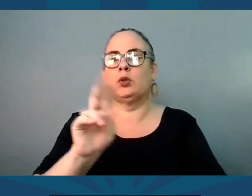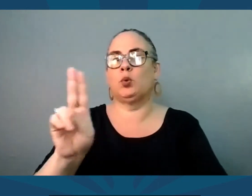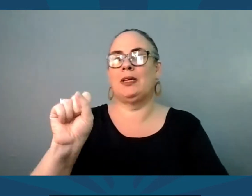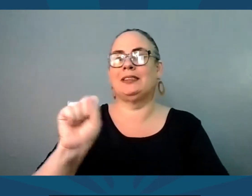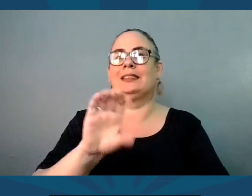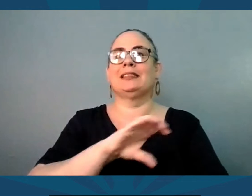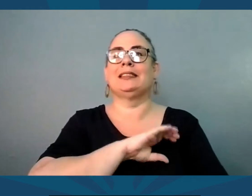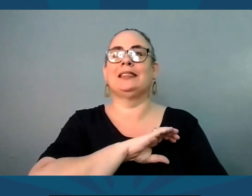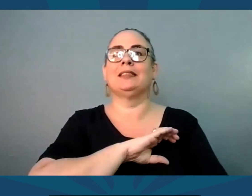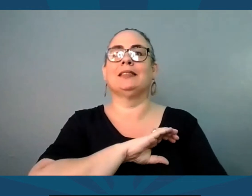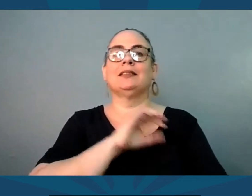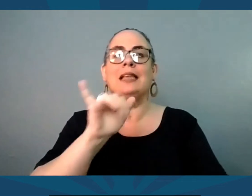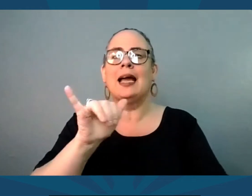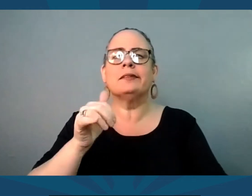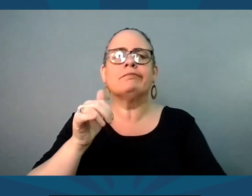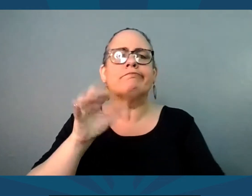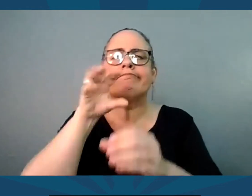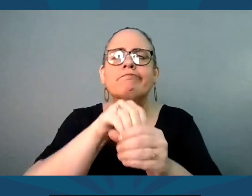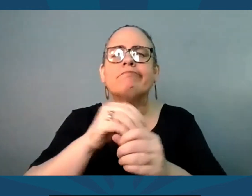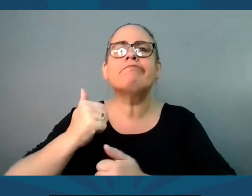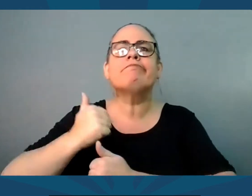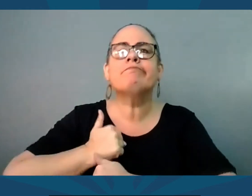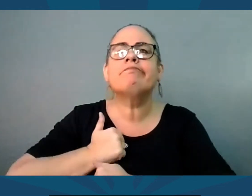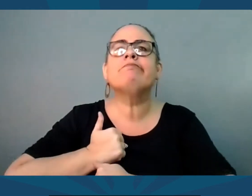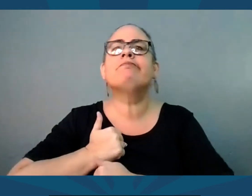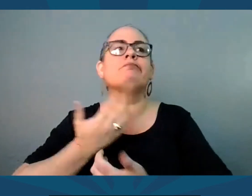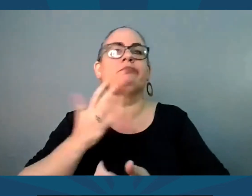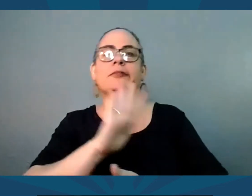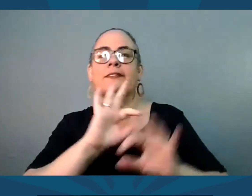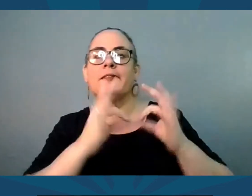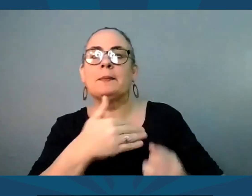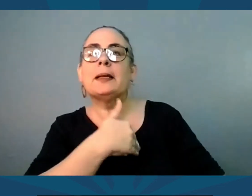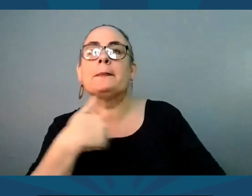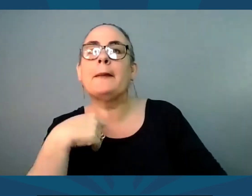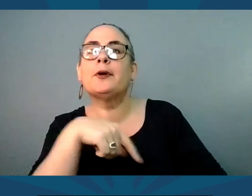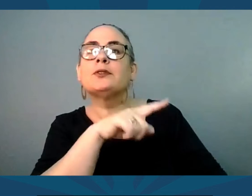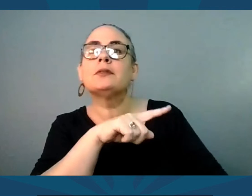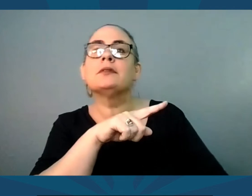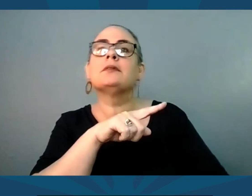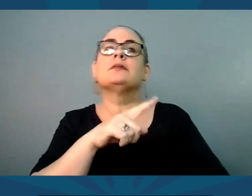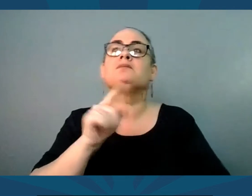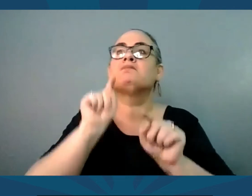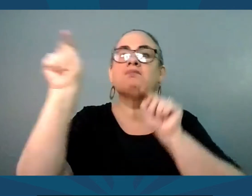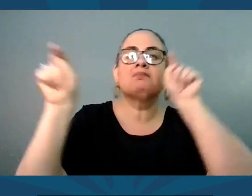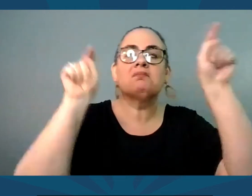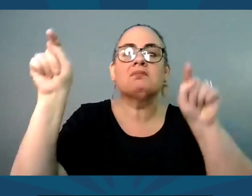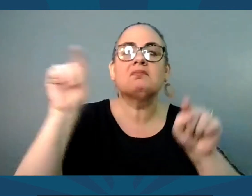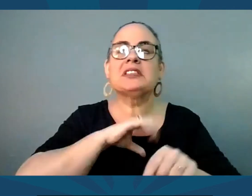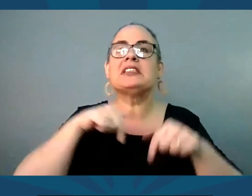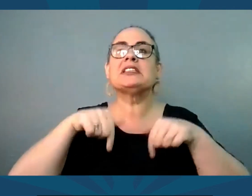The Uniformed and Overseas Citizens Absentee Voting Act, UOCAV, ensures that